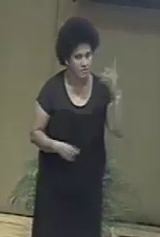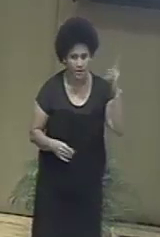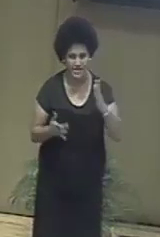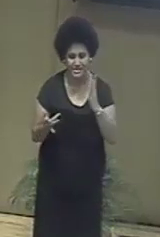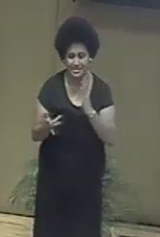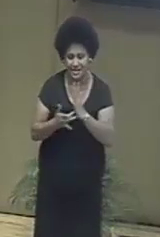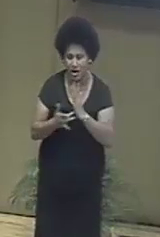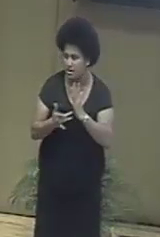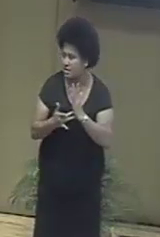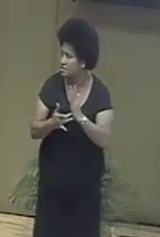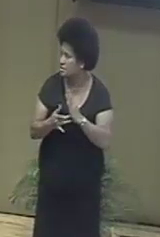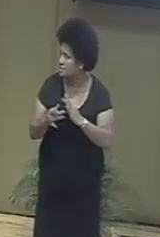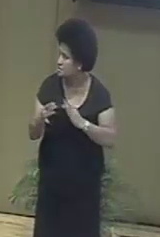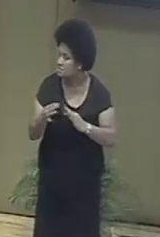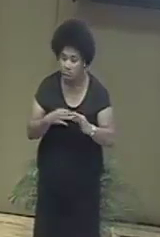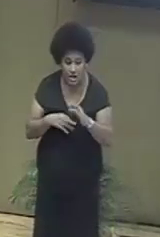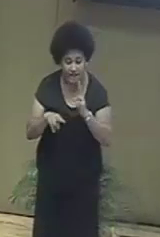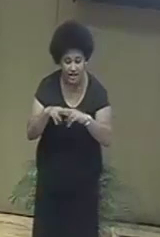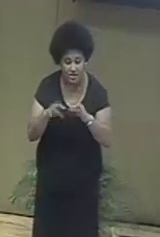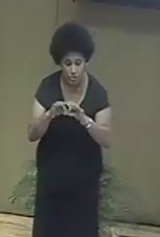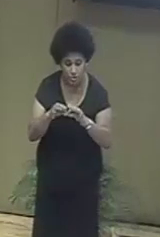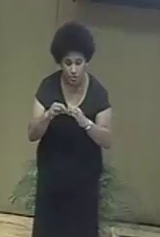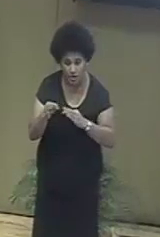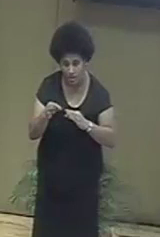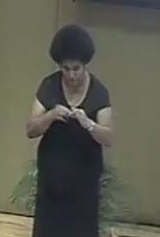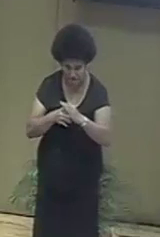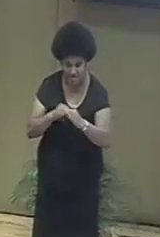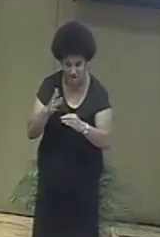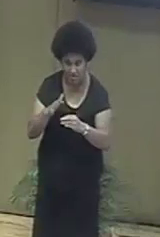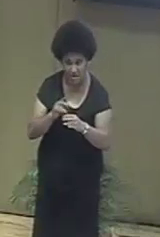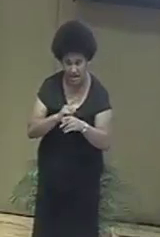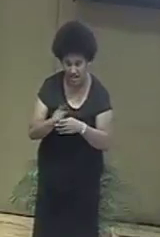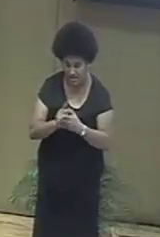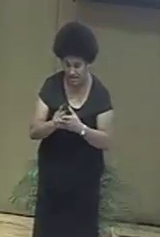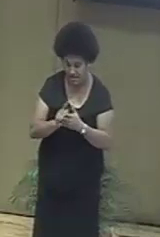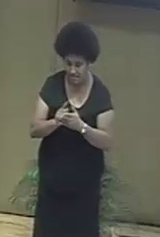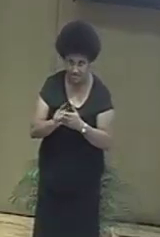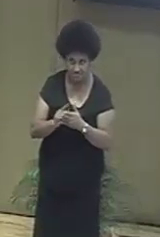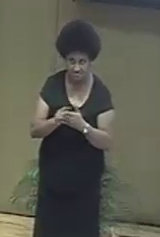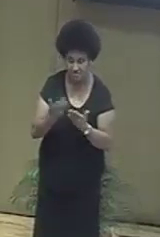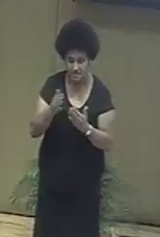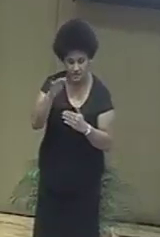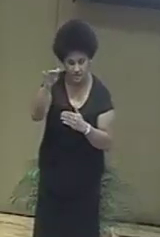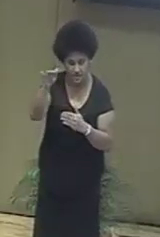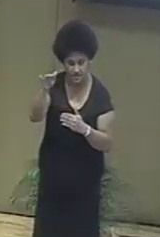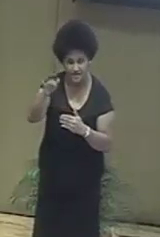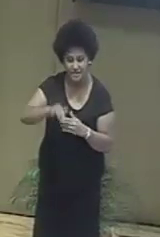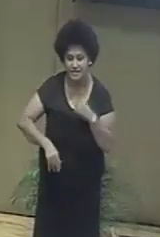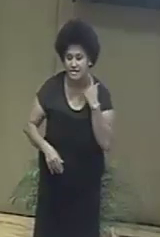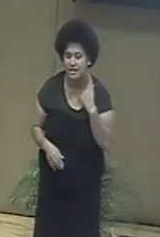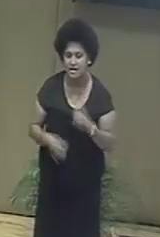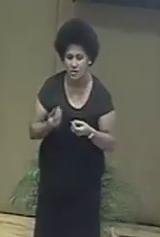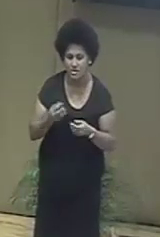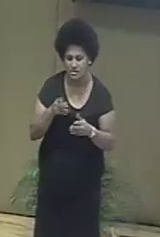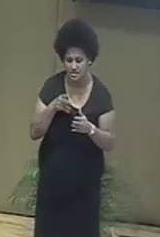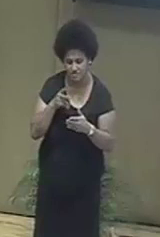one point. It replaced slate. Facebook will be replaced at some point in our learning scenarios by something else. It's